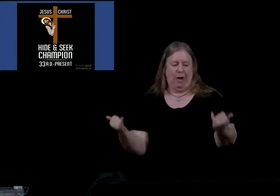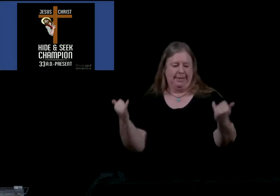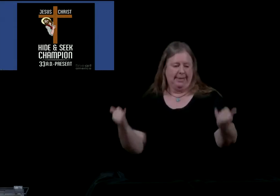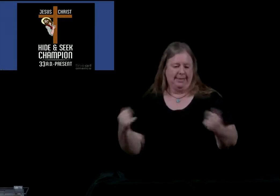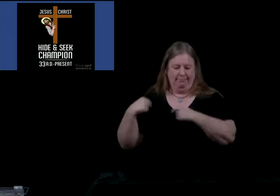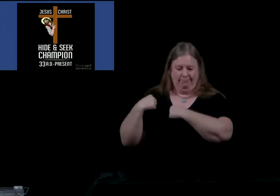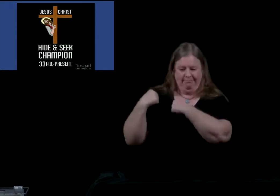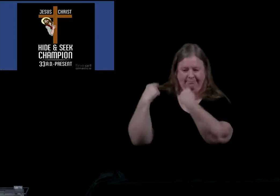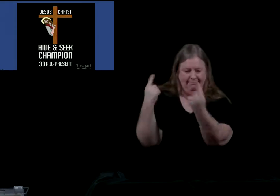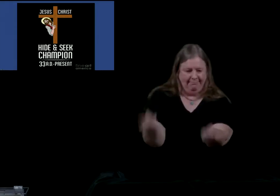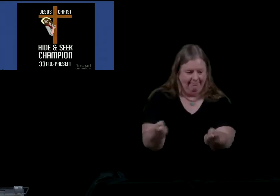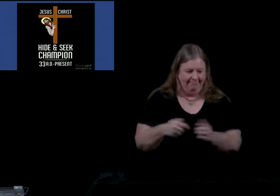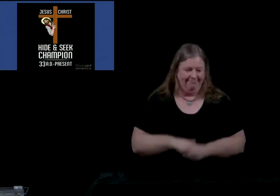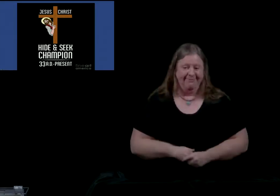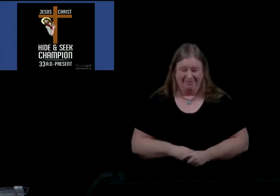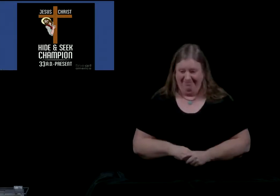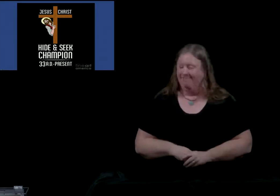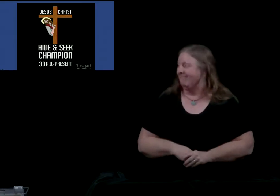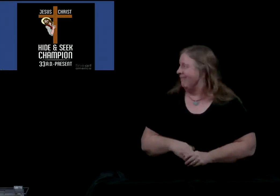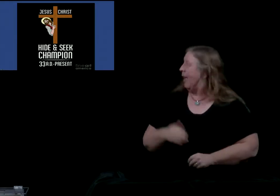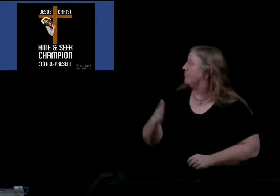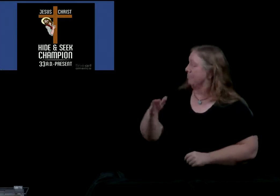33 AD to present time.